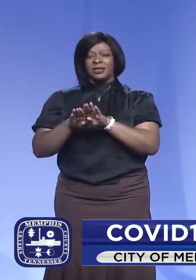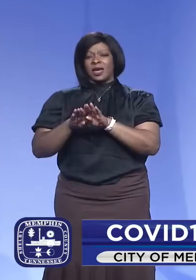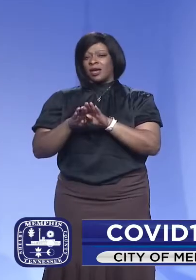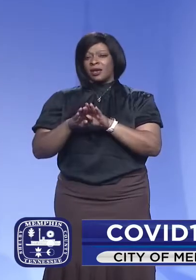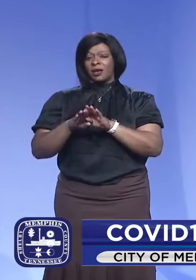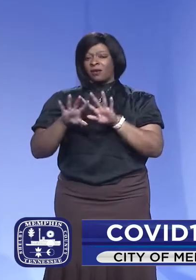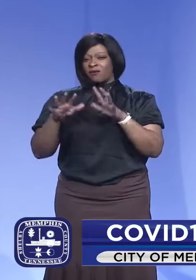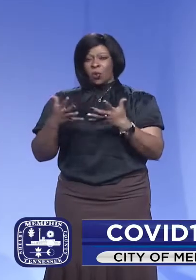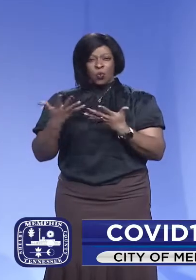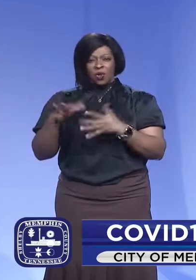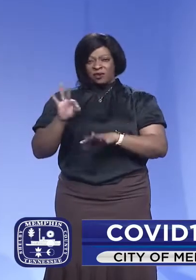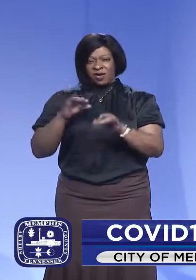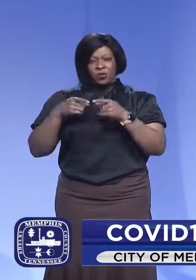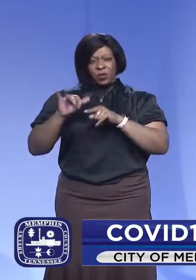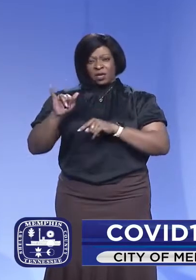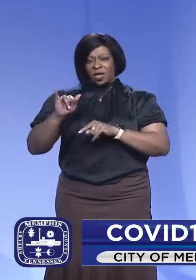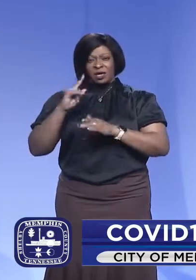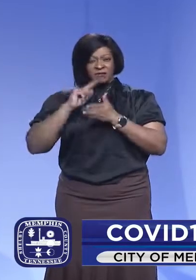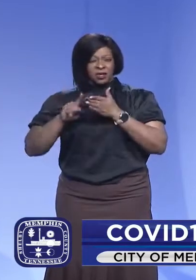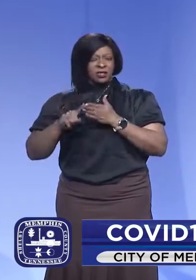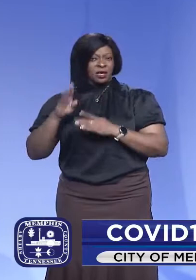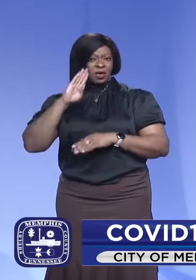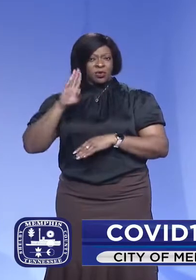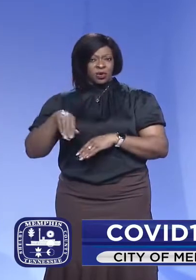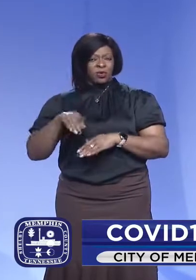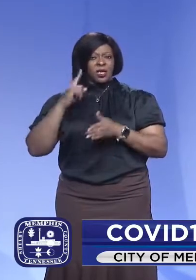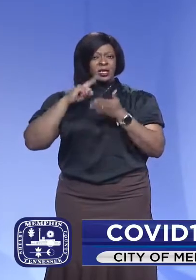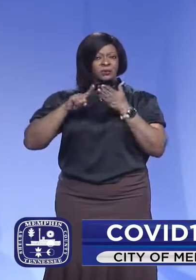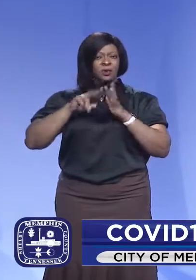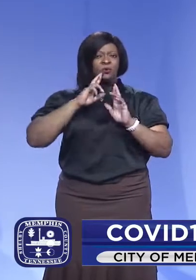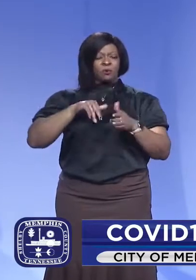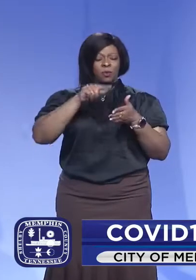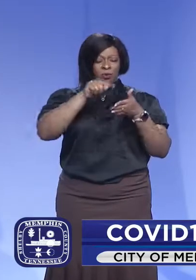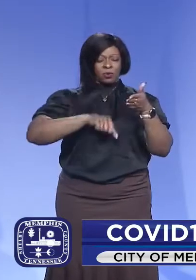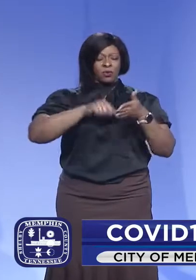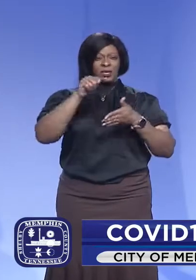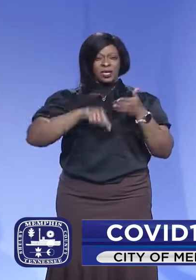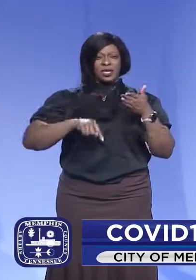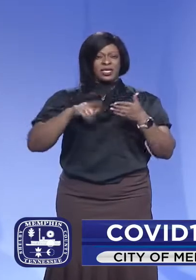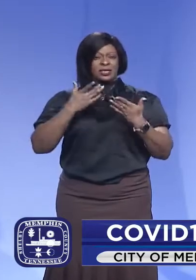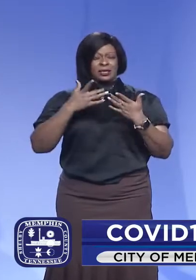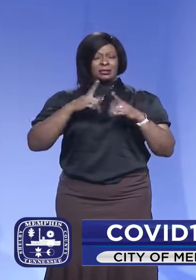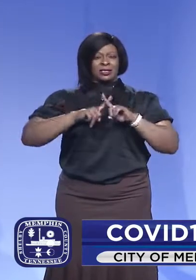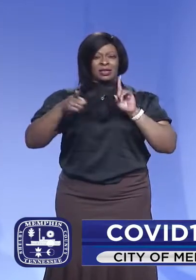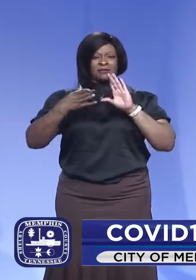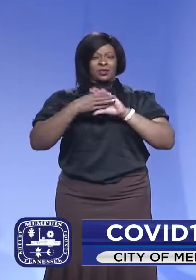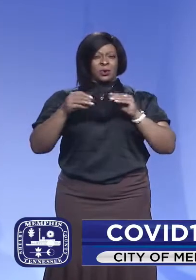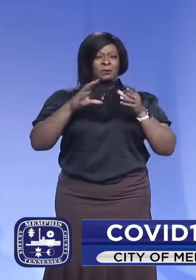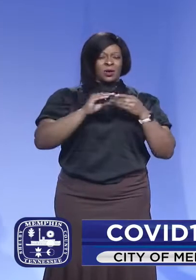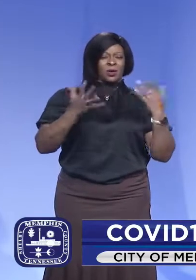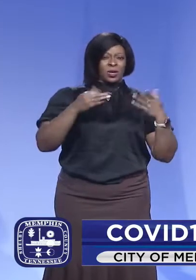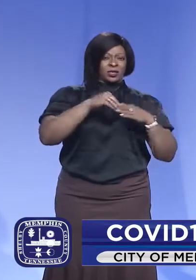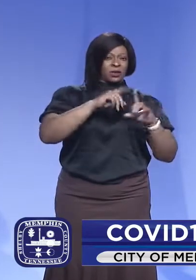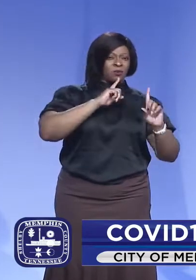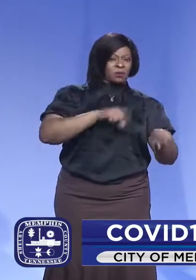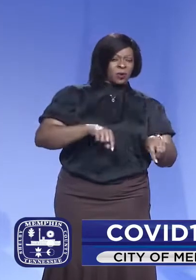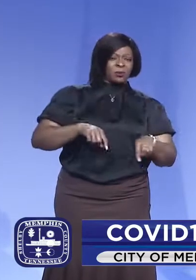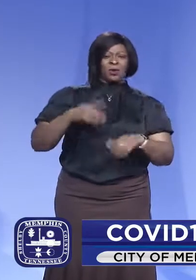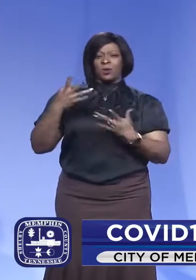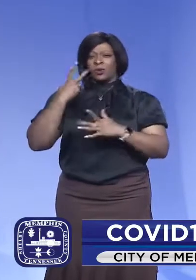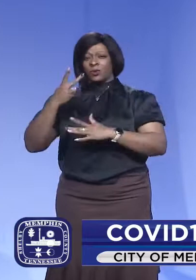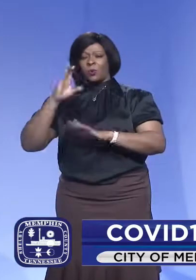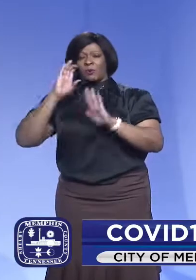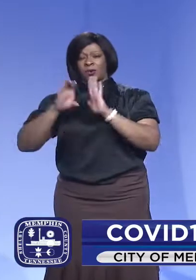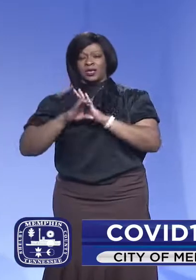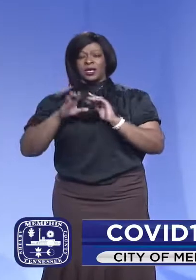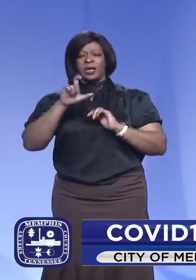the findings of that investigation? Because I know looking at the inspector's report, there was some discrepancy between what was in the report and what we saw in pictures, and then